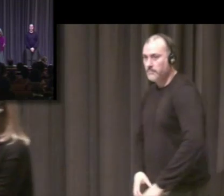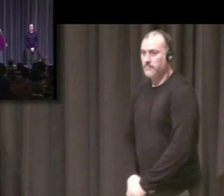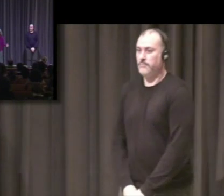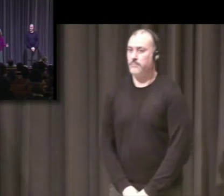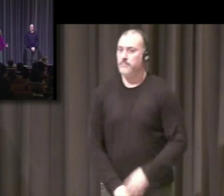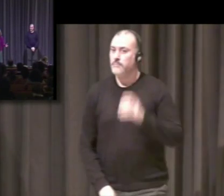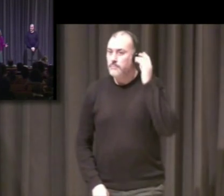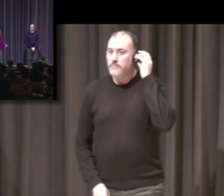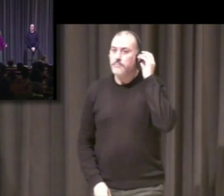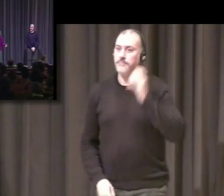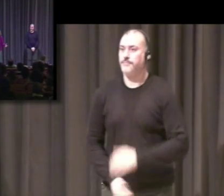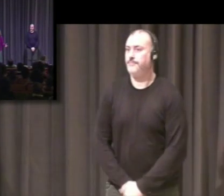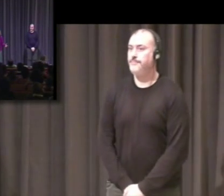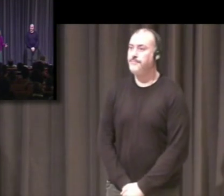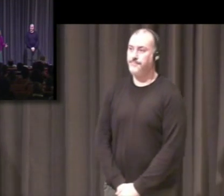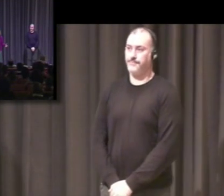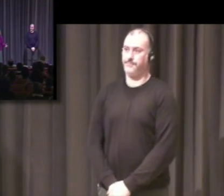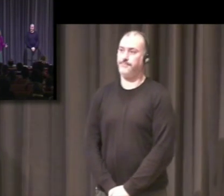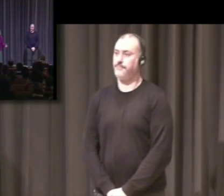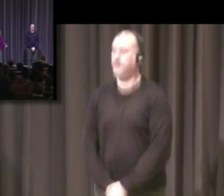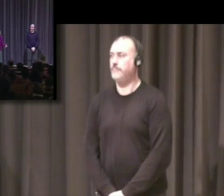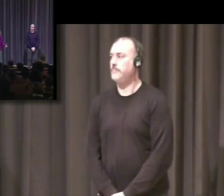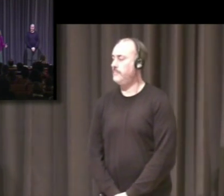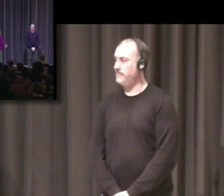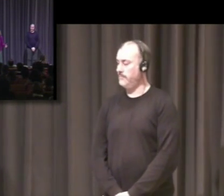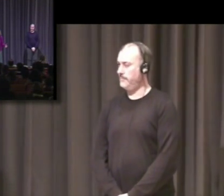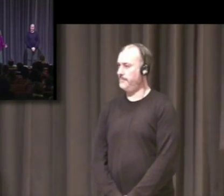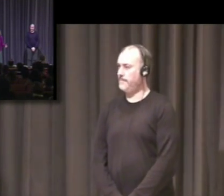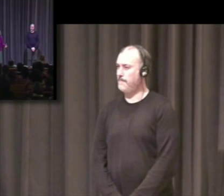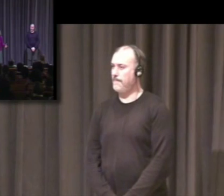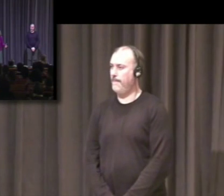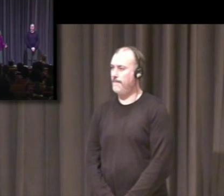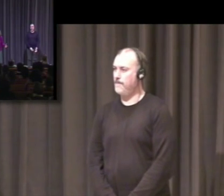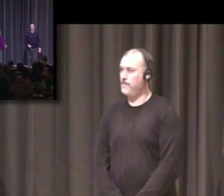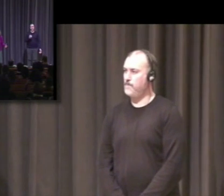you have a deaf baby, and that baby needs language.